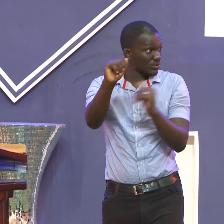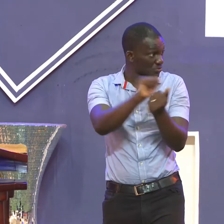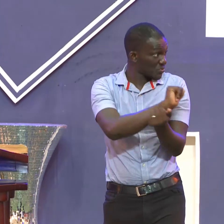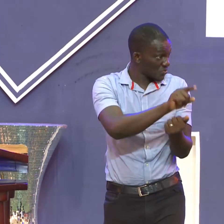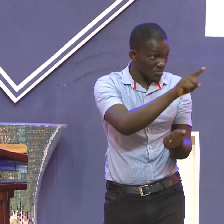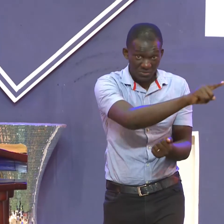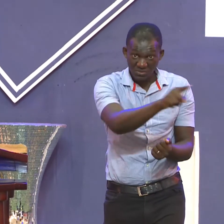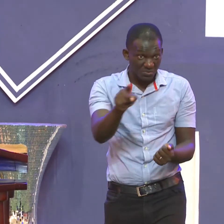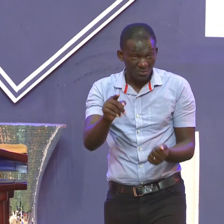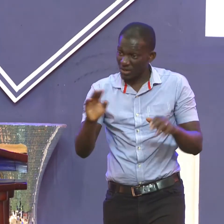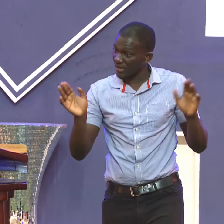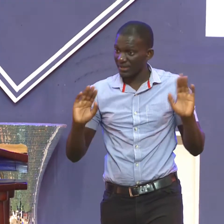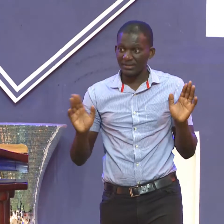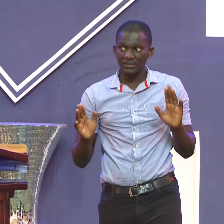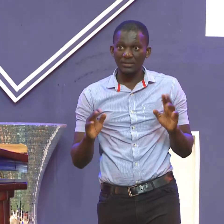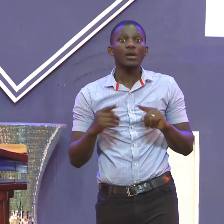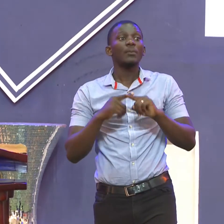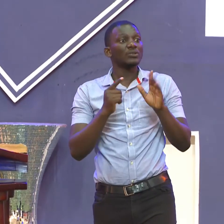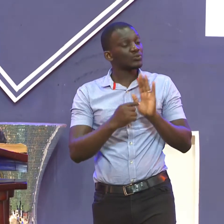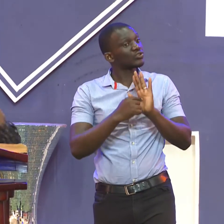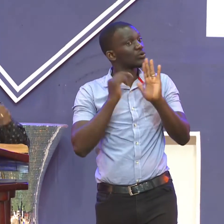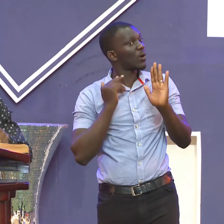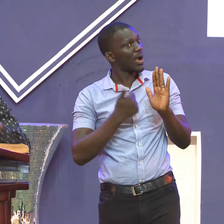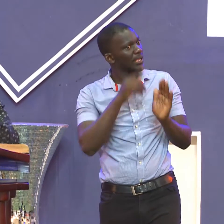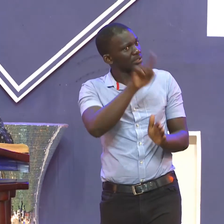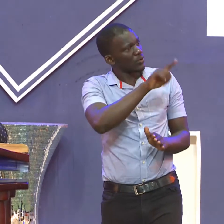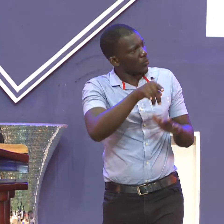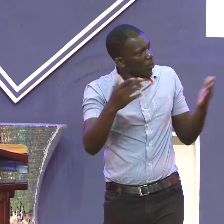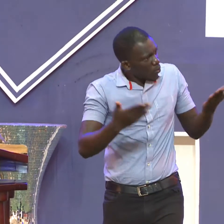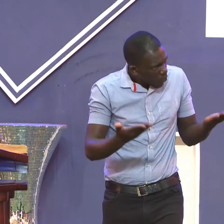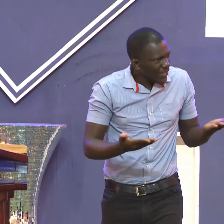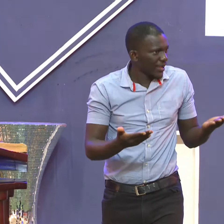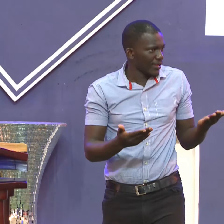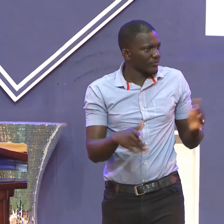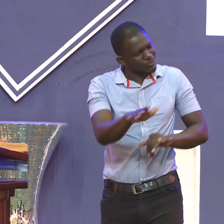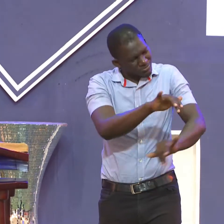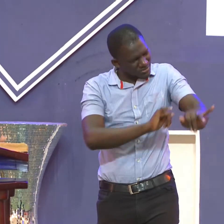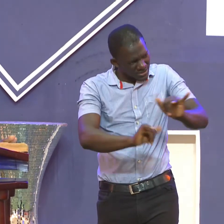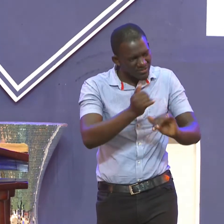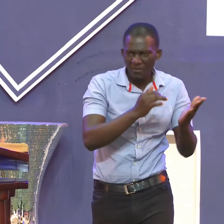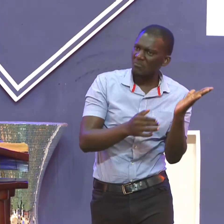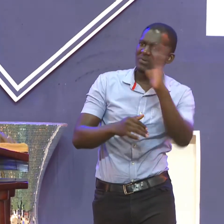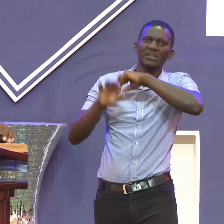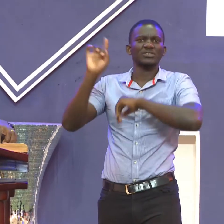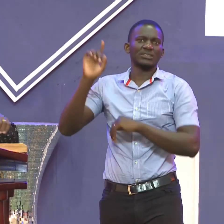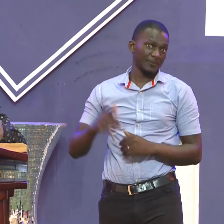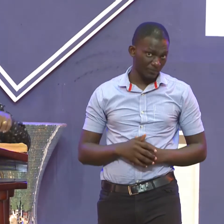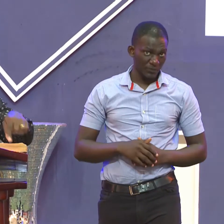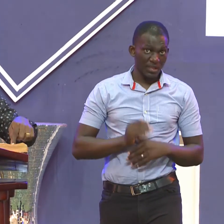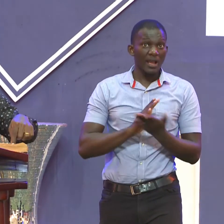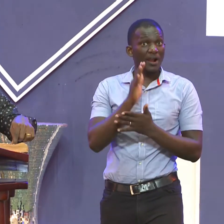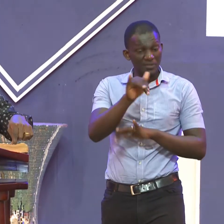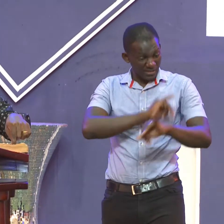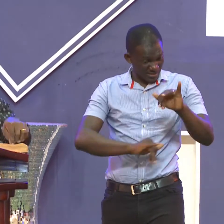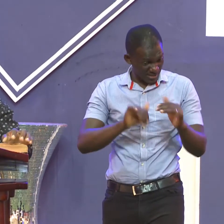his intention is not to just tear us ne kutulaga ekichamo kiriruda watu kitereze but to show us where the problem is wetuna